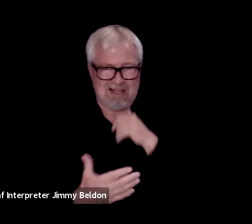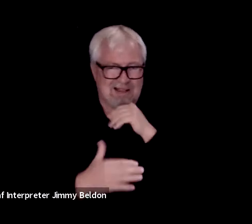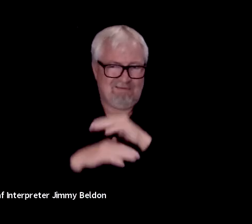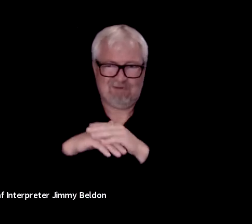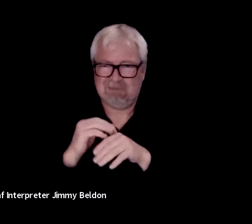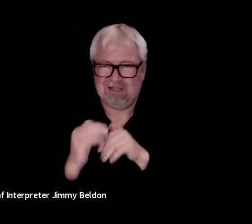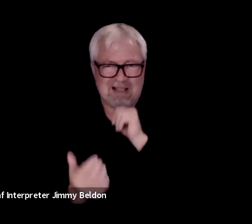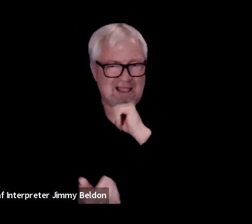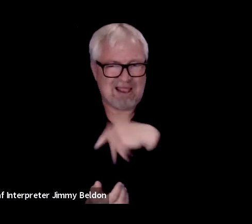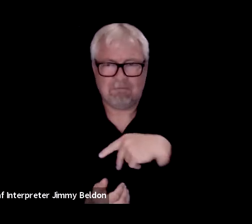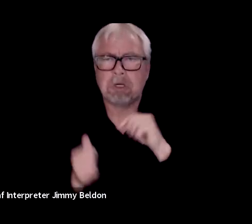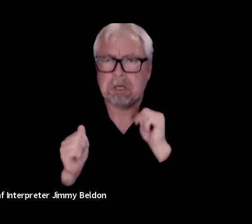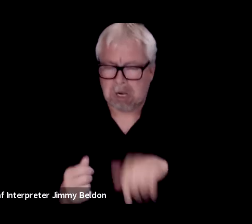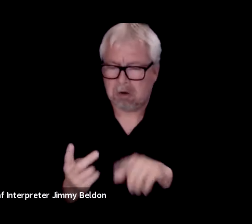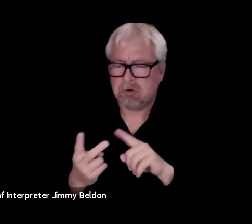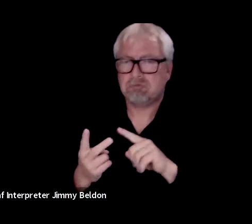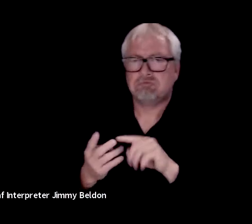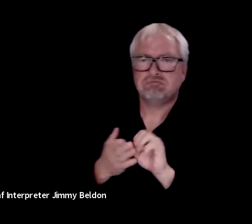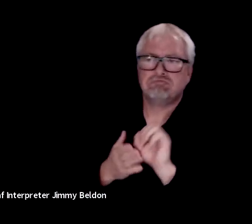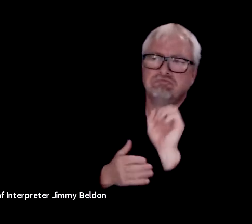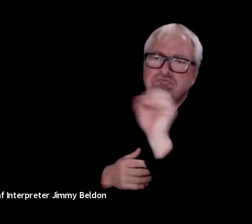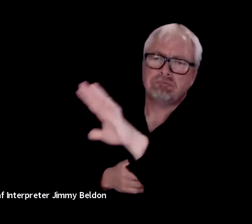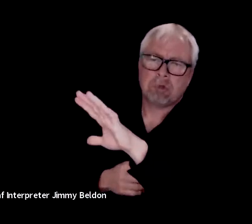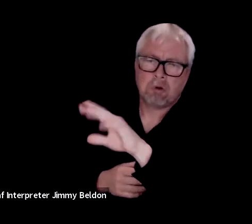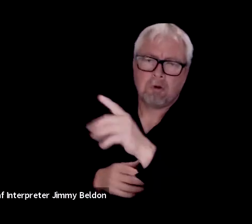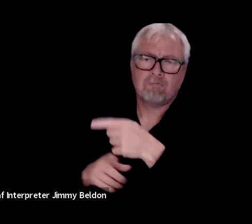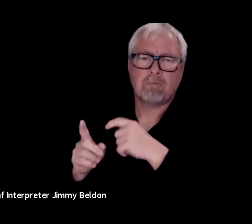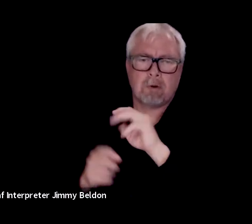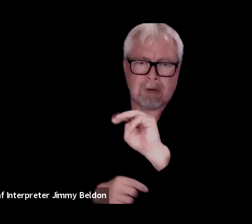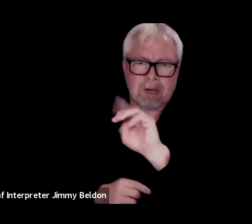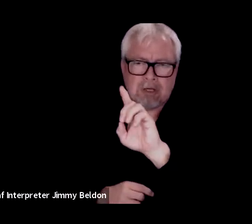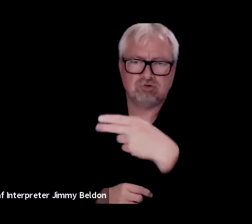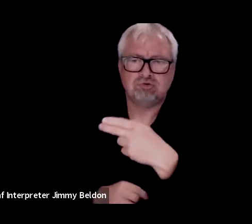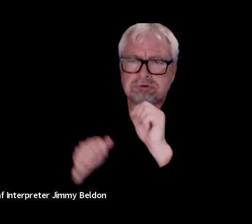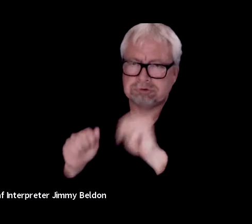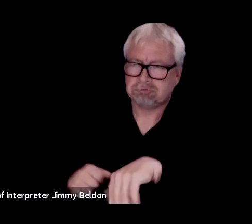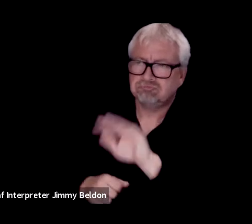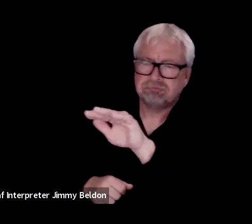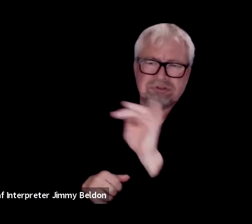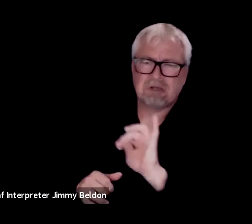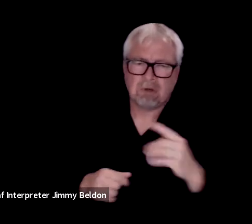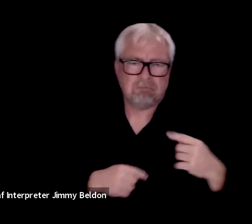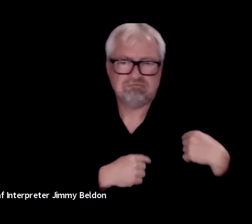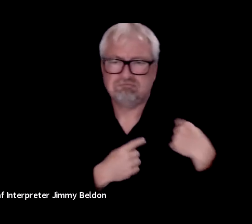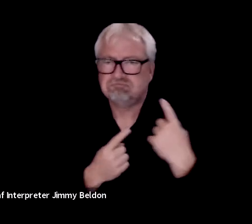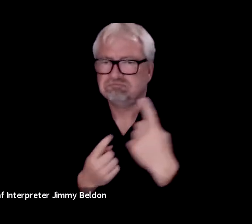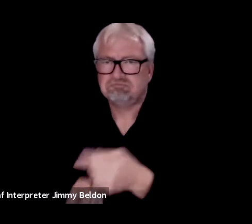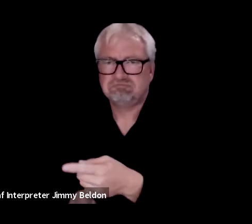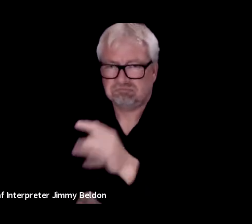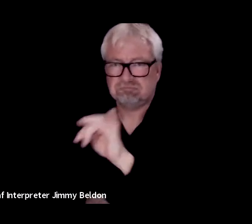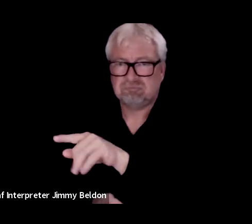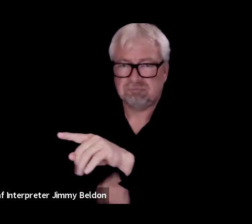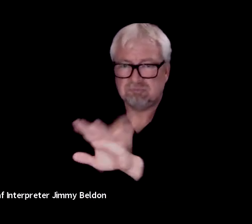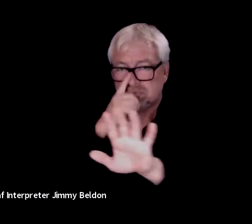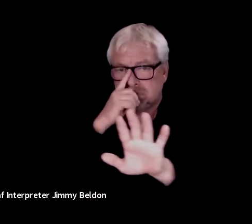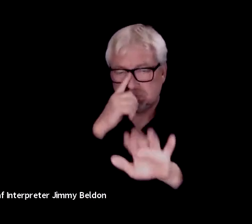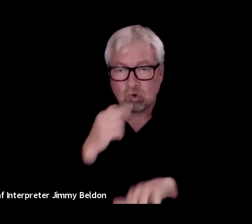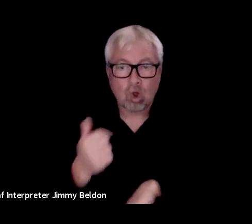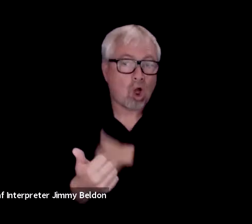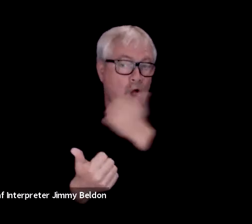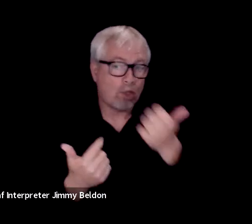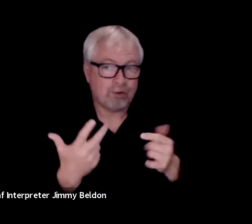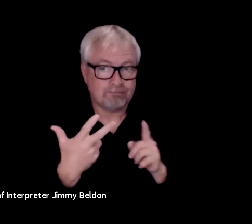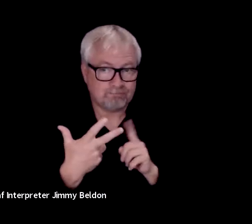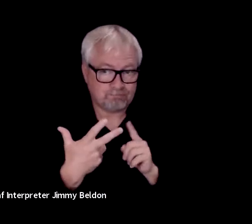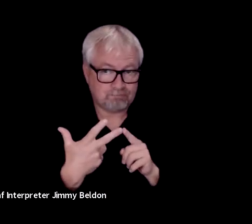for many, many years, or reach out to their healthcare provider who can also provide them with the records of any